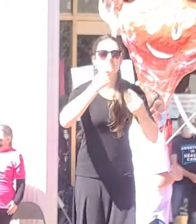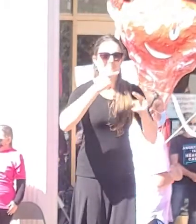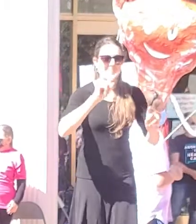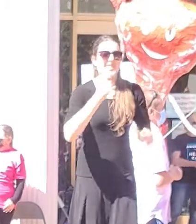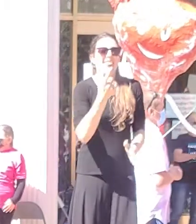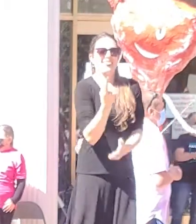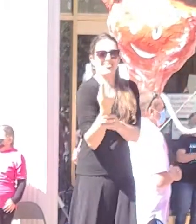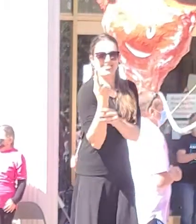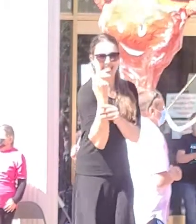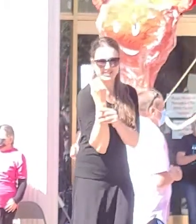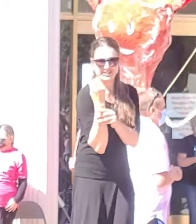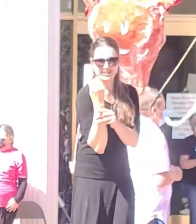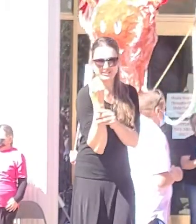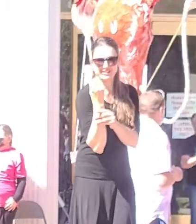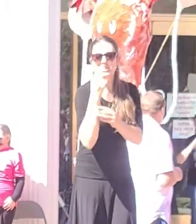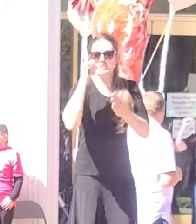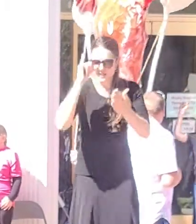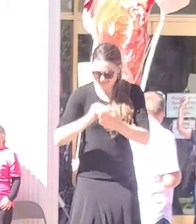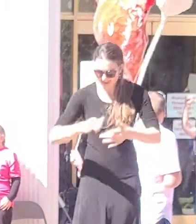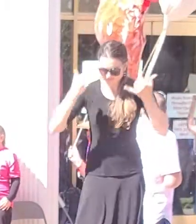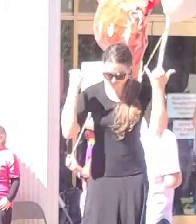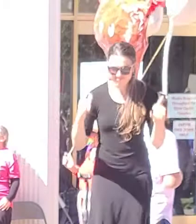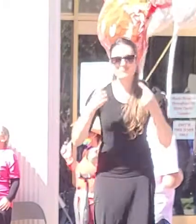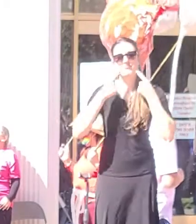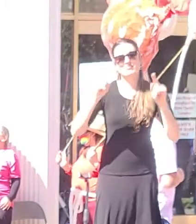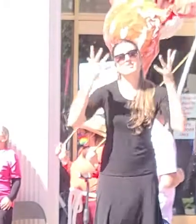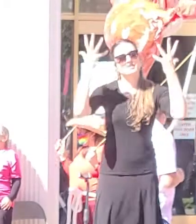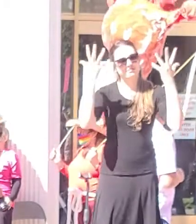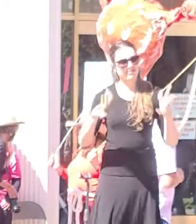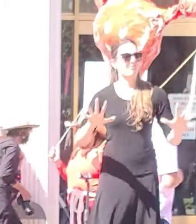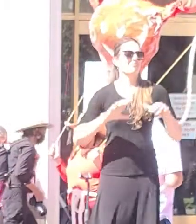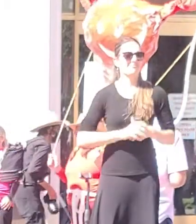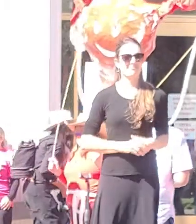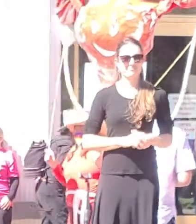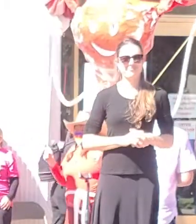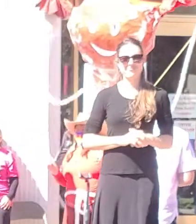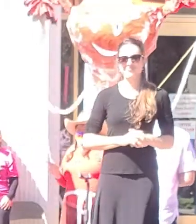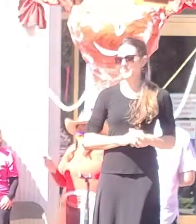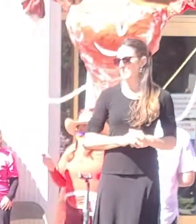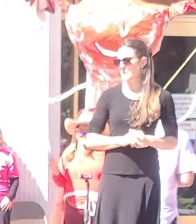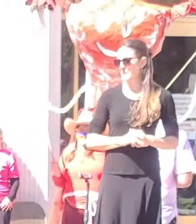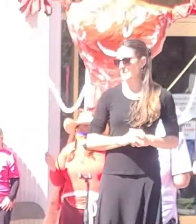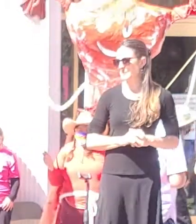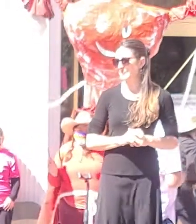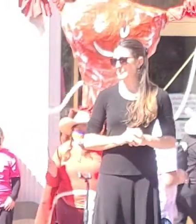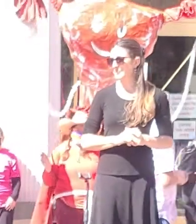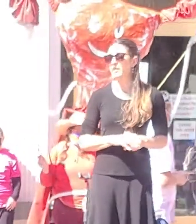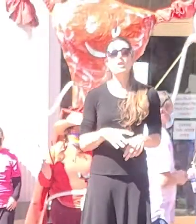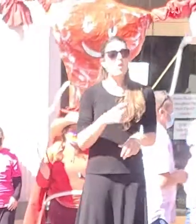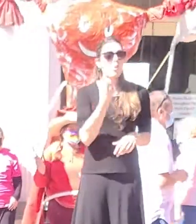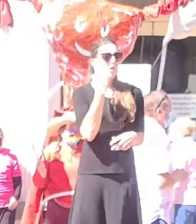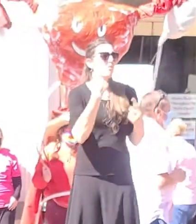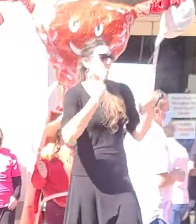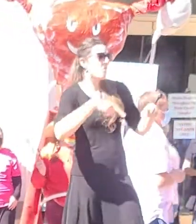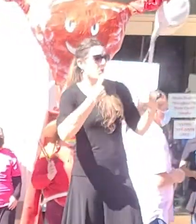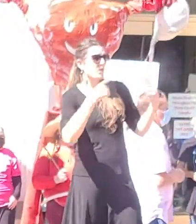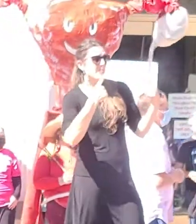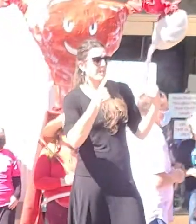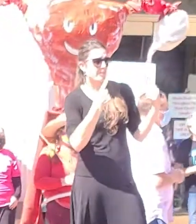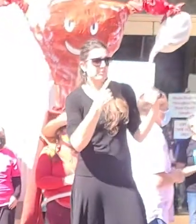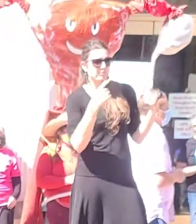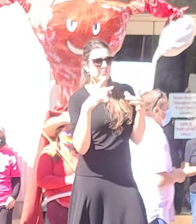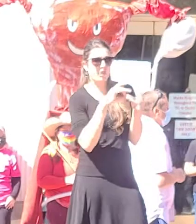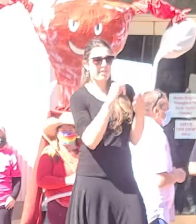it. It's gone. And none of those evidence was, it